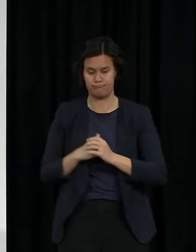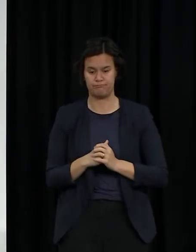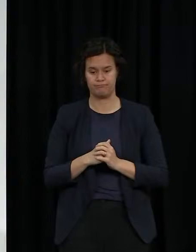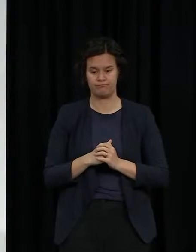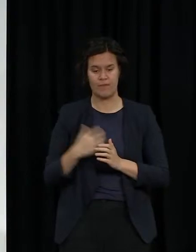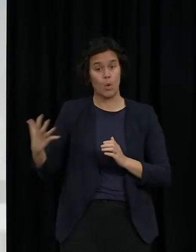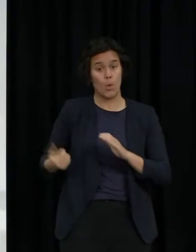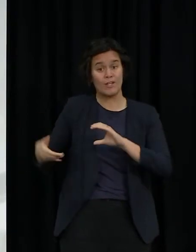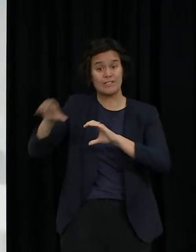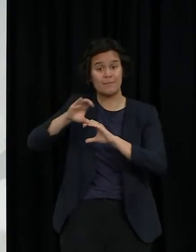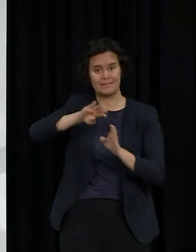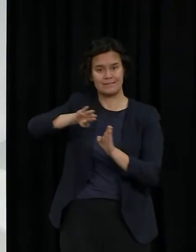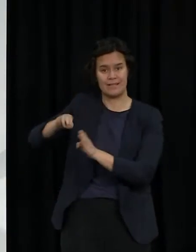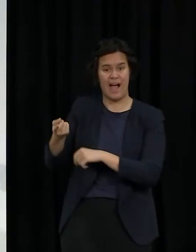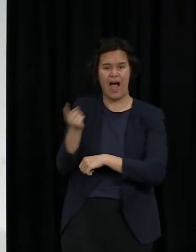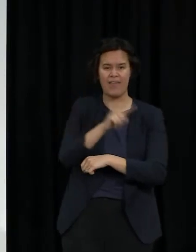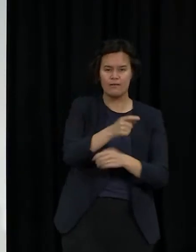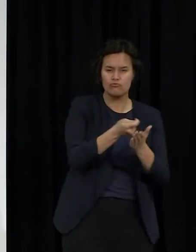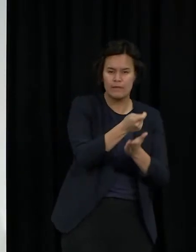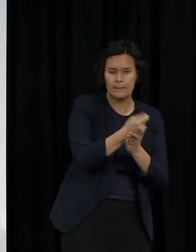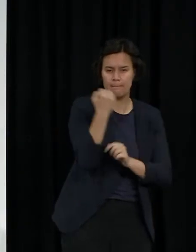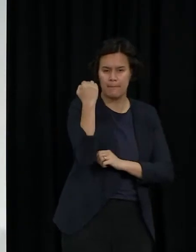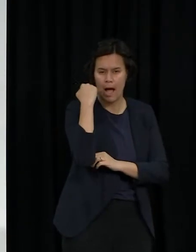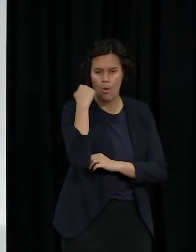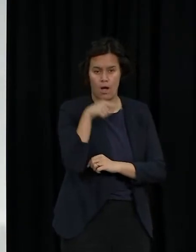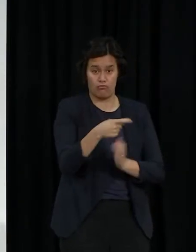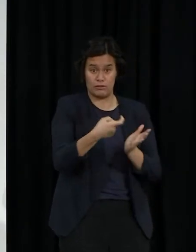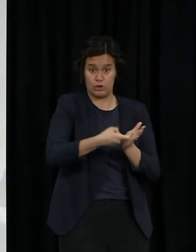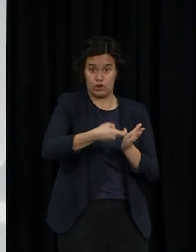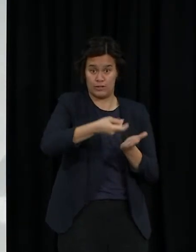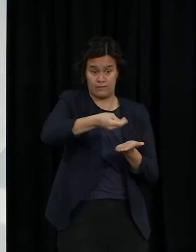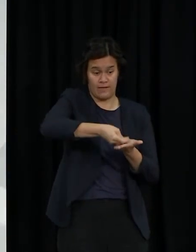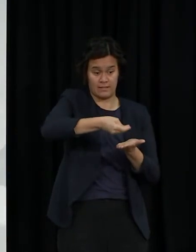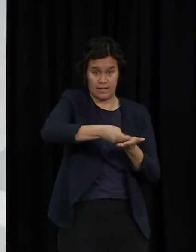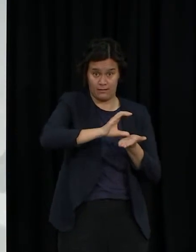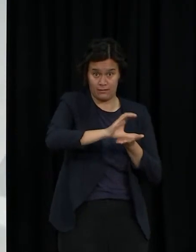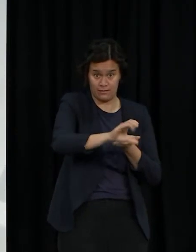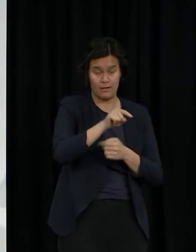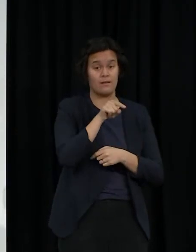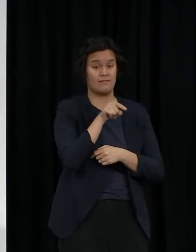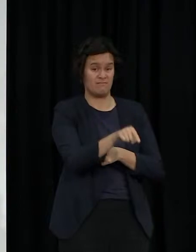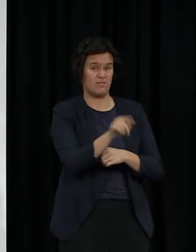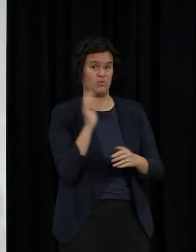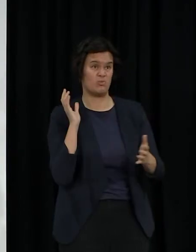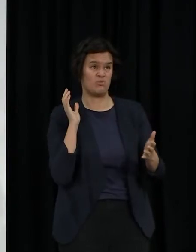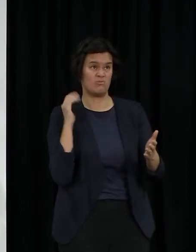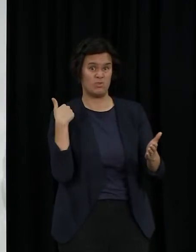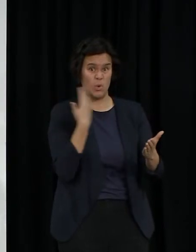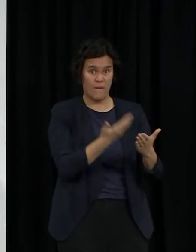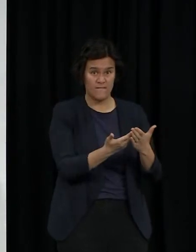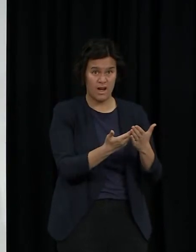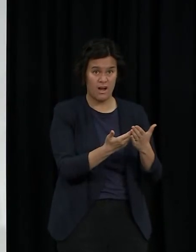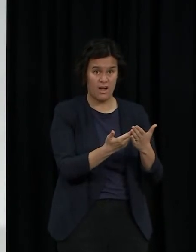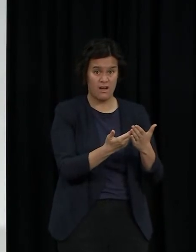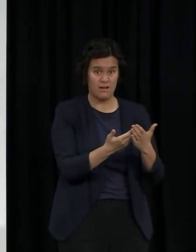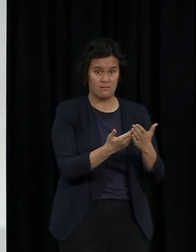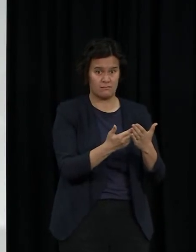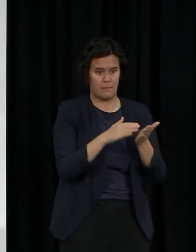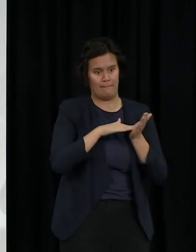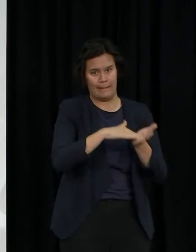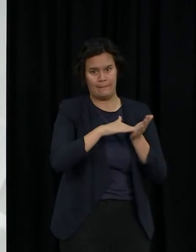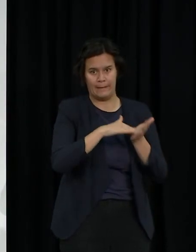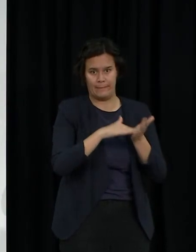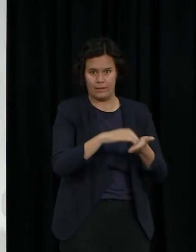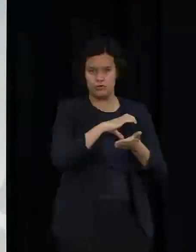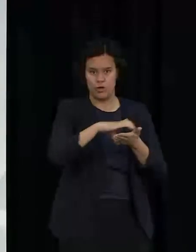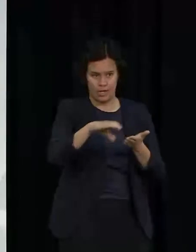resurgence support payment will open for applications next Friday. So far, $914 million has been paid